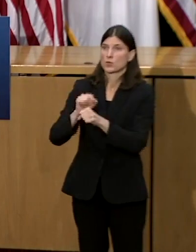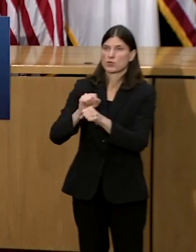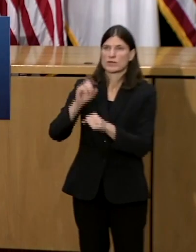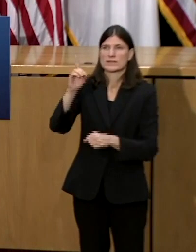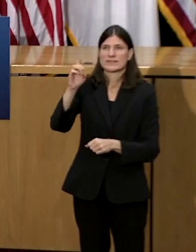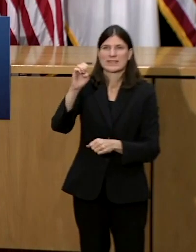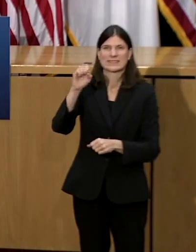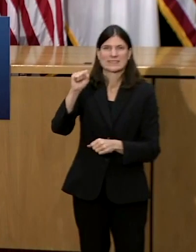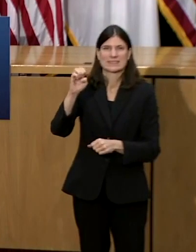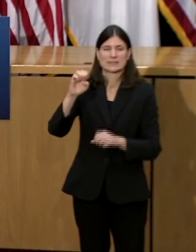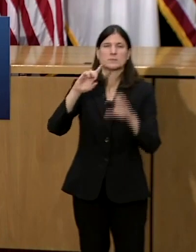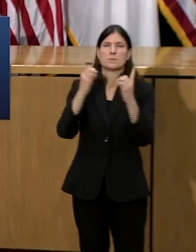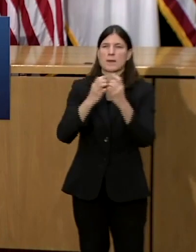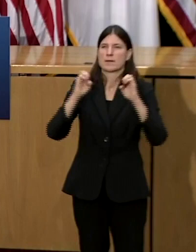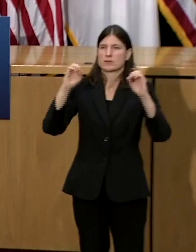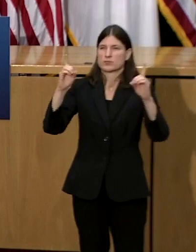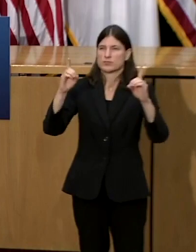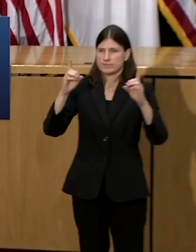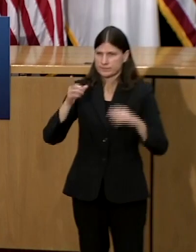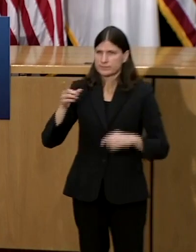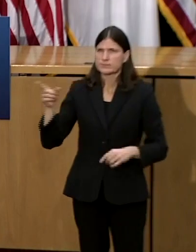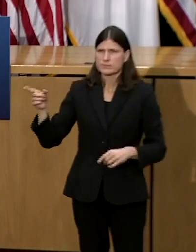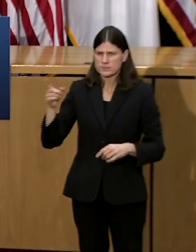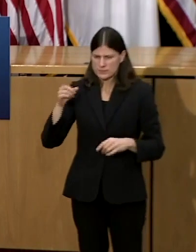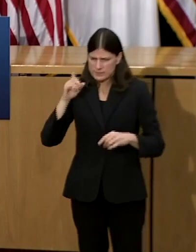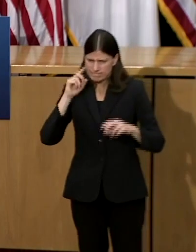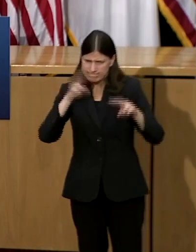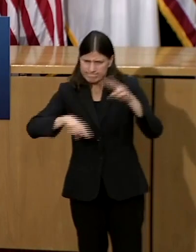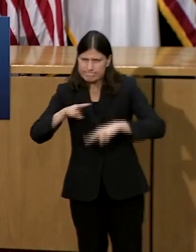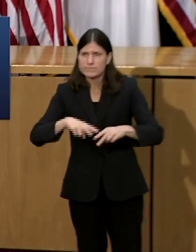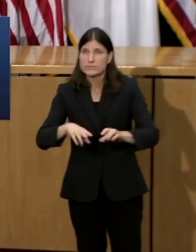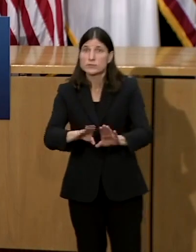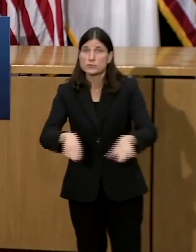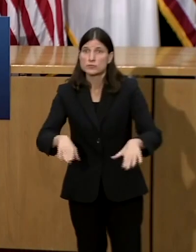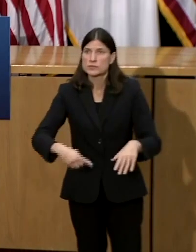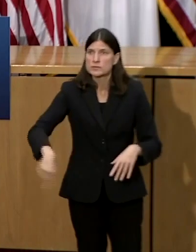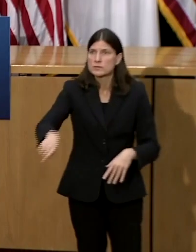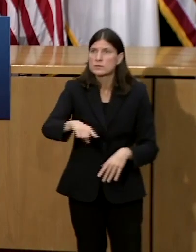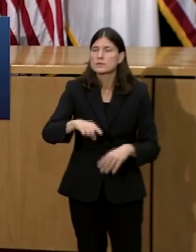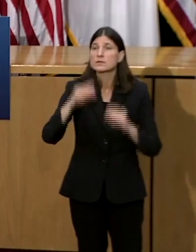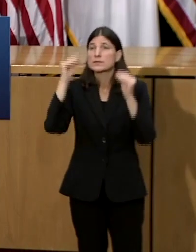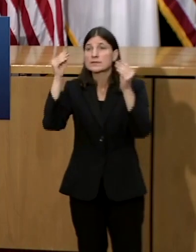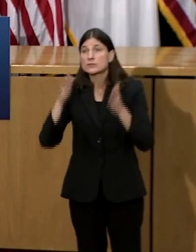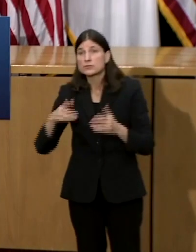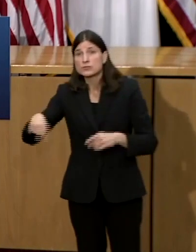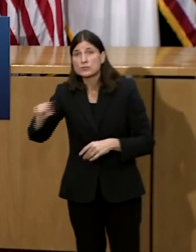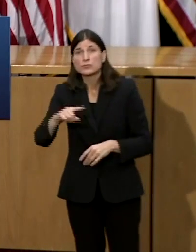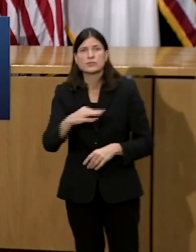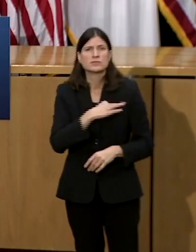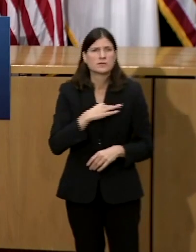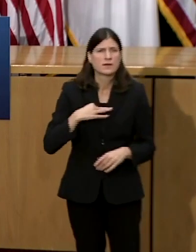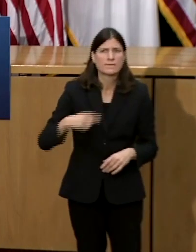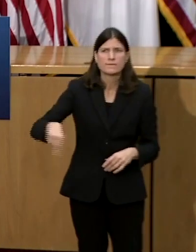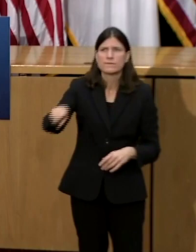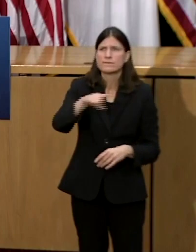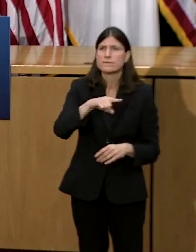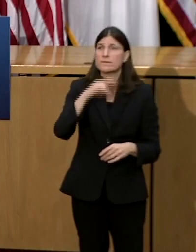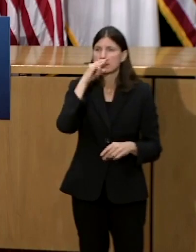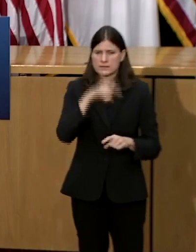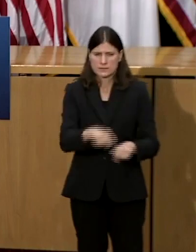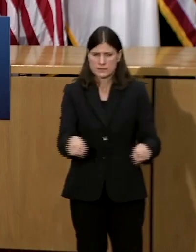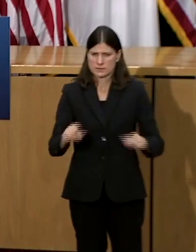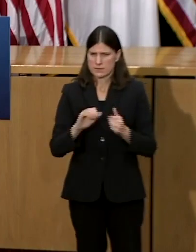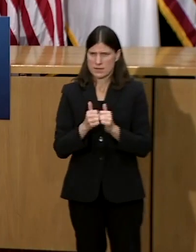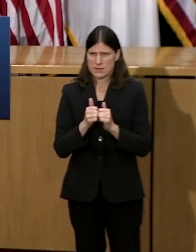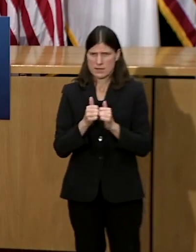their teachers and support staff, and of course our families. We remain committed to keeping our students and educators safe while